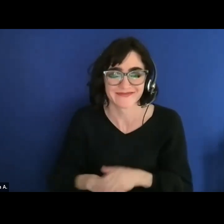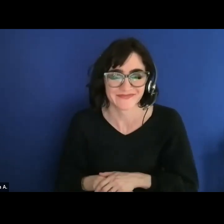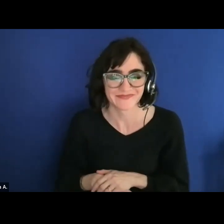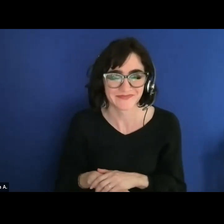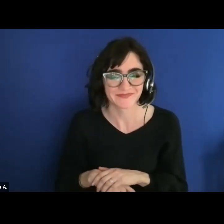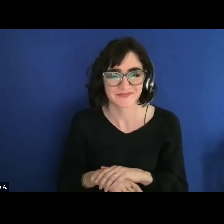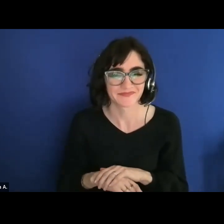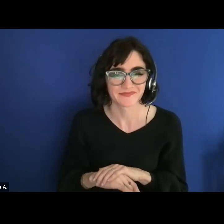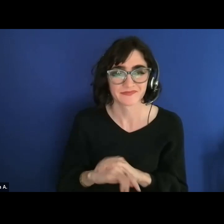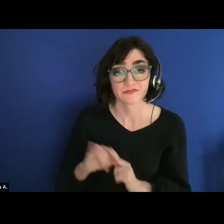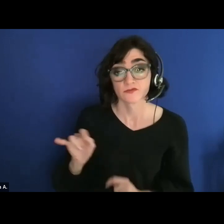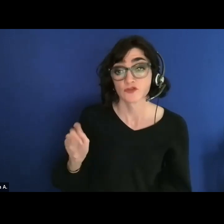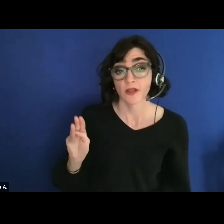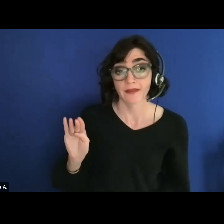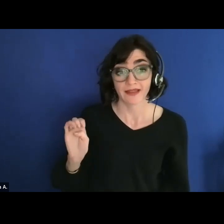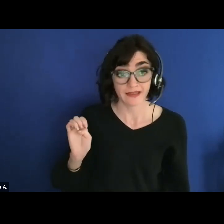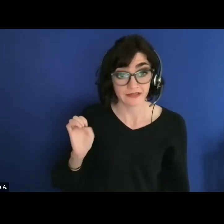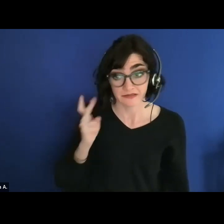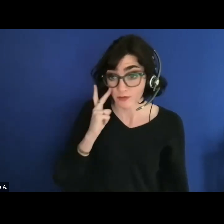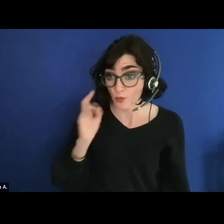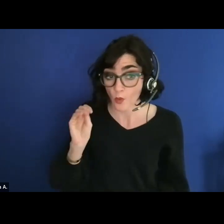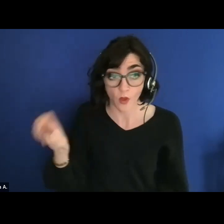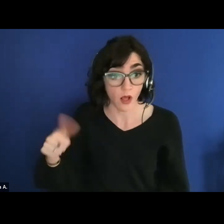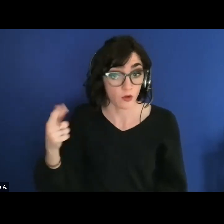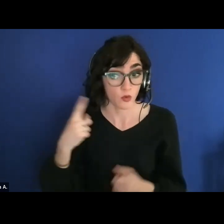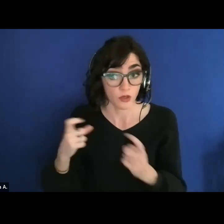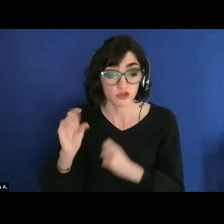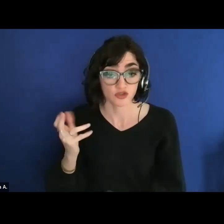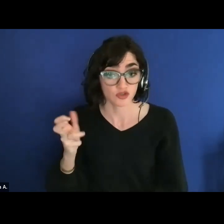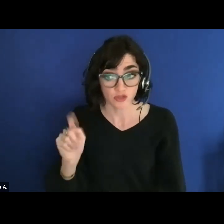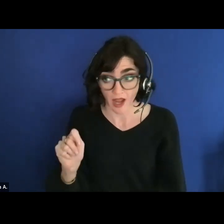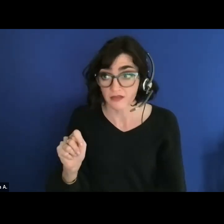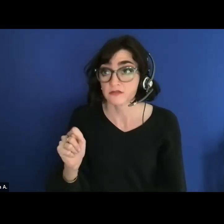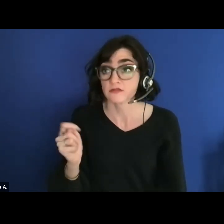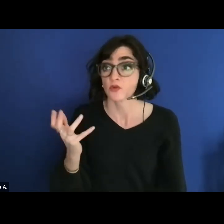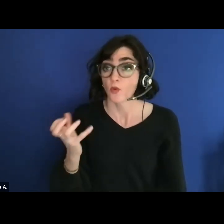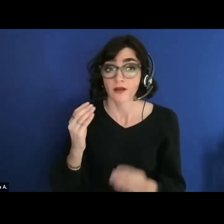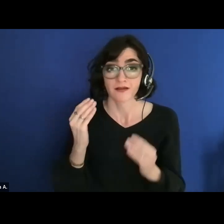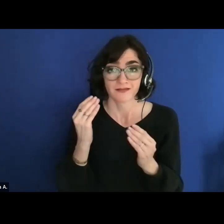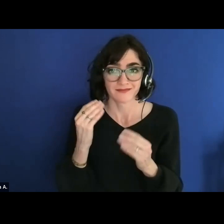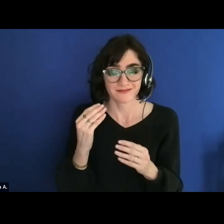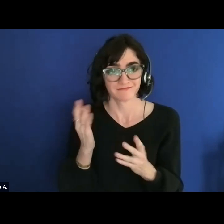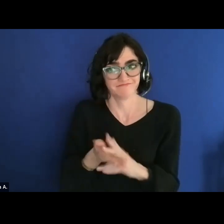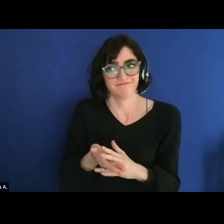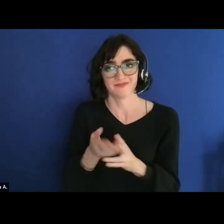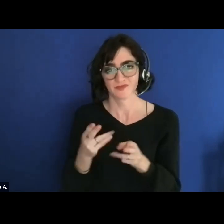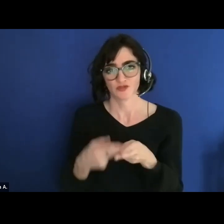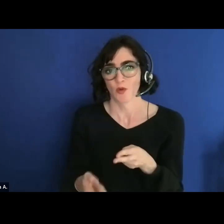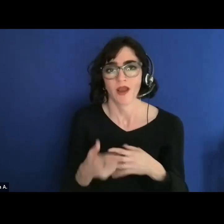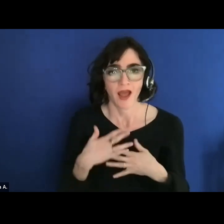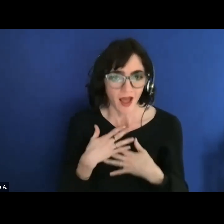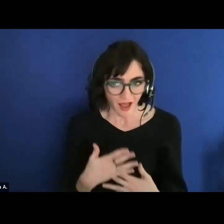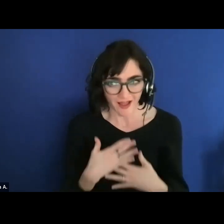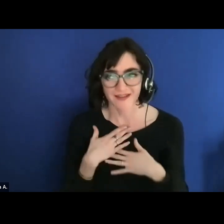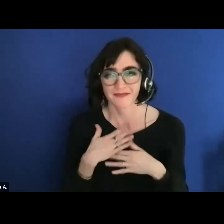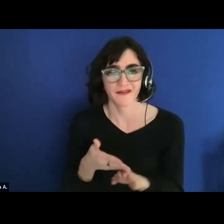right, I'm not seeing any other questions in the chat, and I do want to give CRIS committee members a little breather before we start our discussion. So Matt,